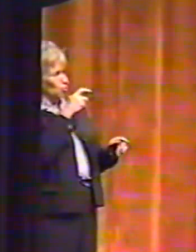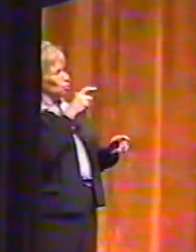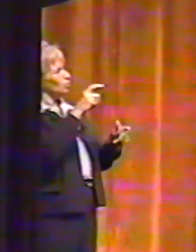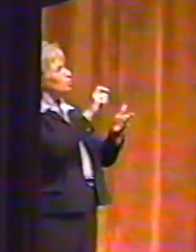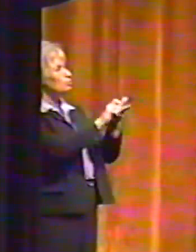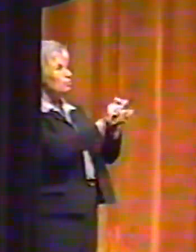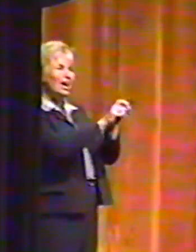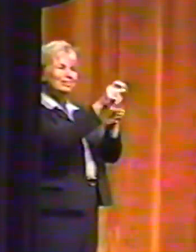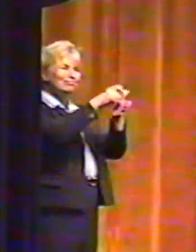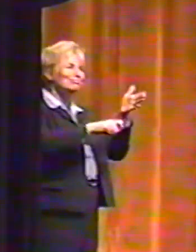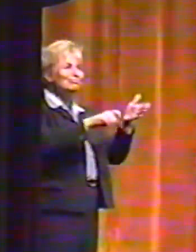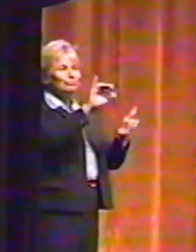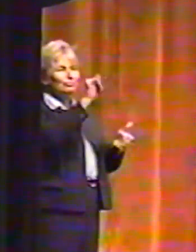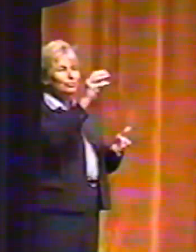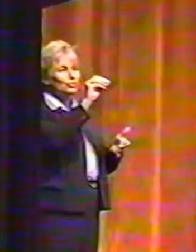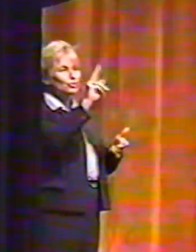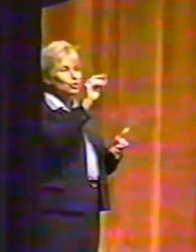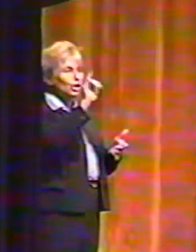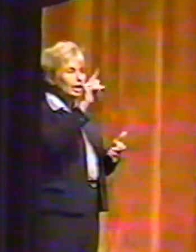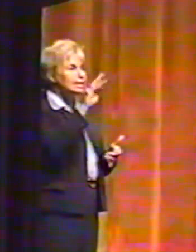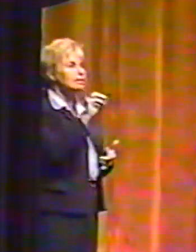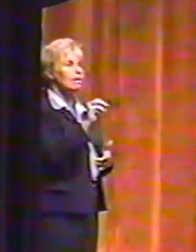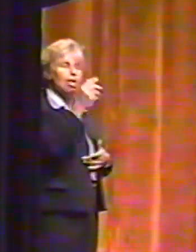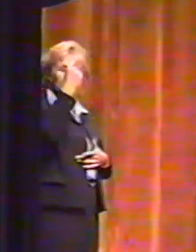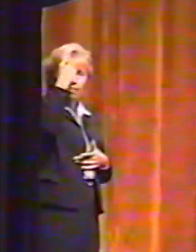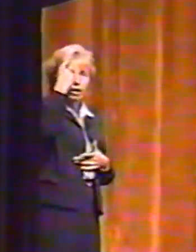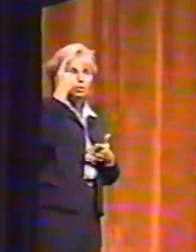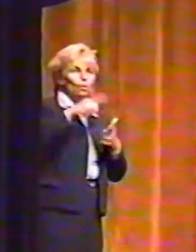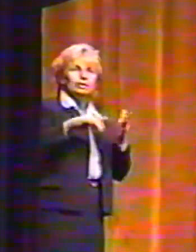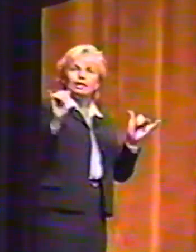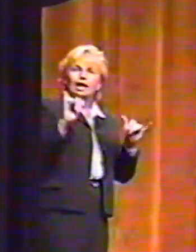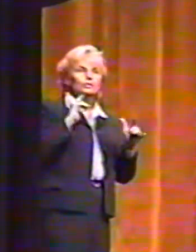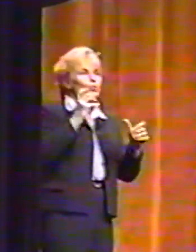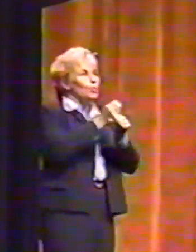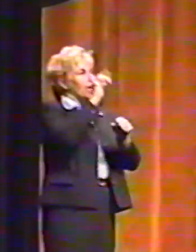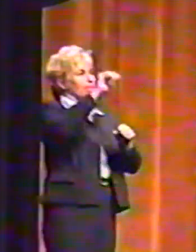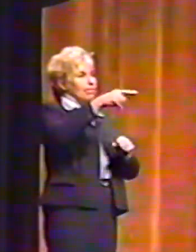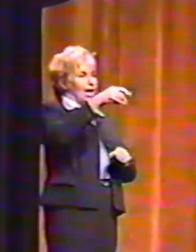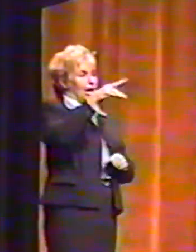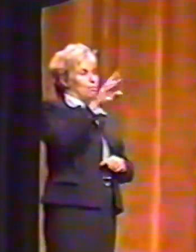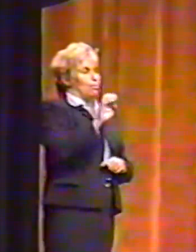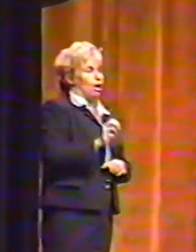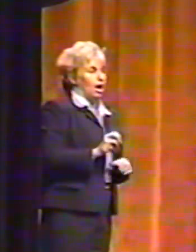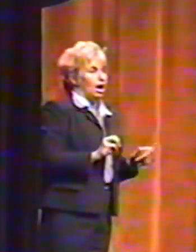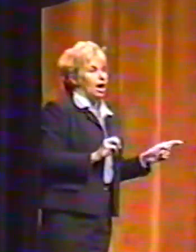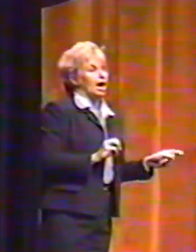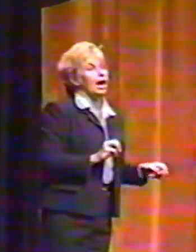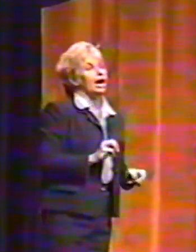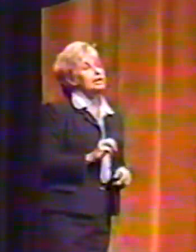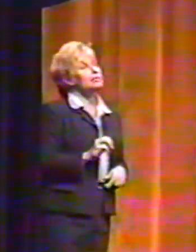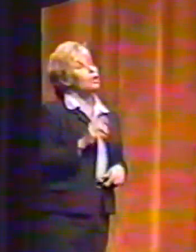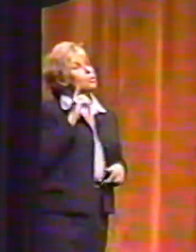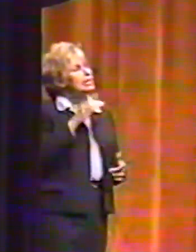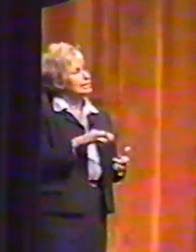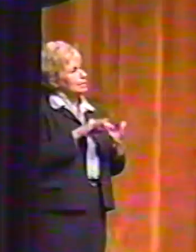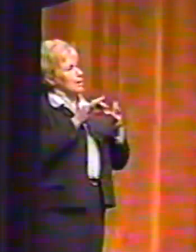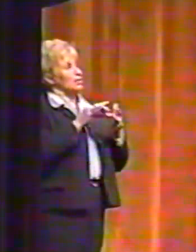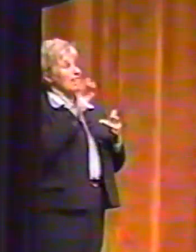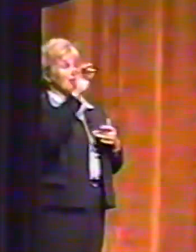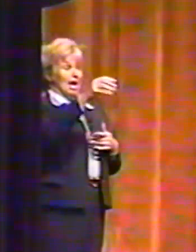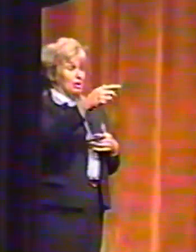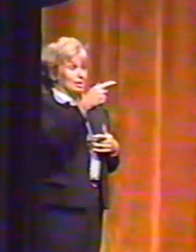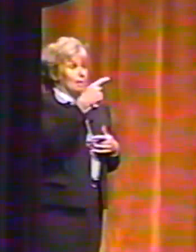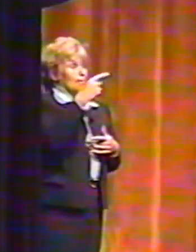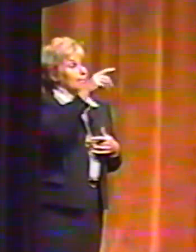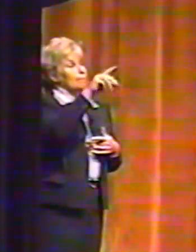and it's really a special moment. This is particularly special because the public service gold medal is the top category, and that's what we